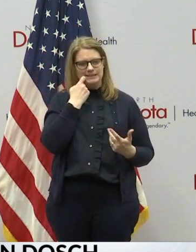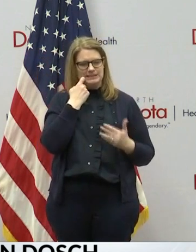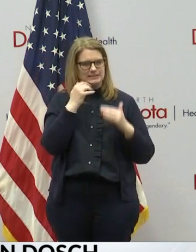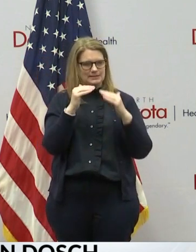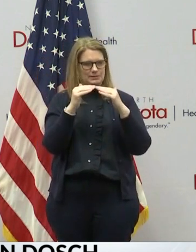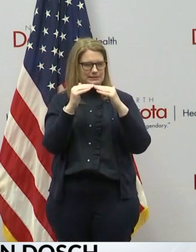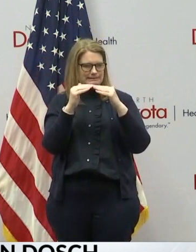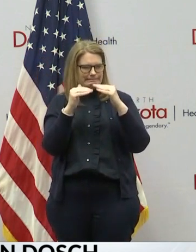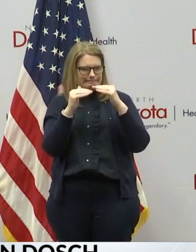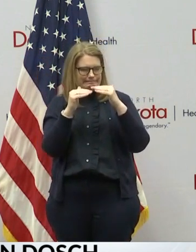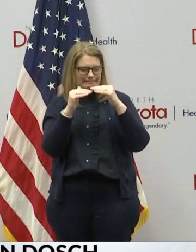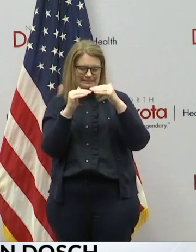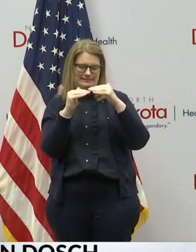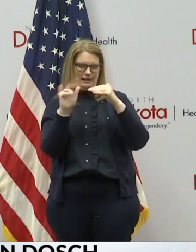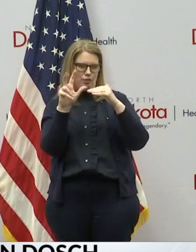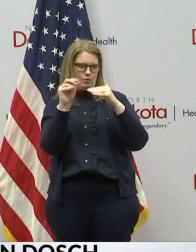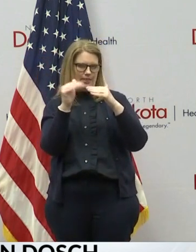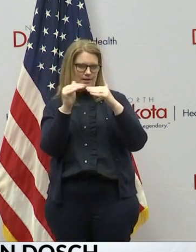under 30,000.